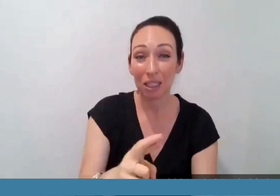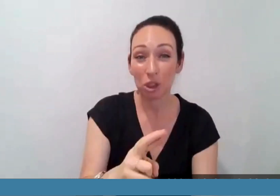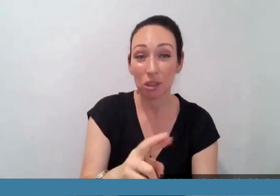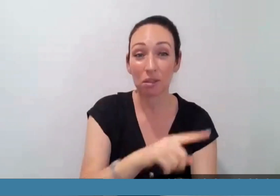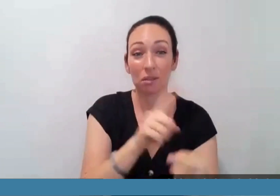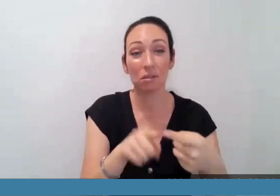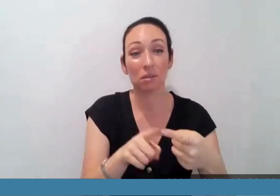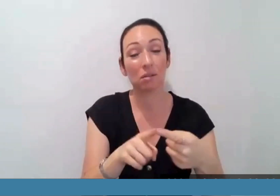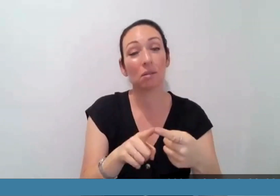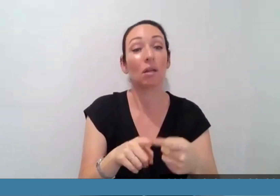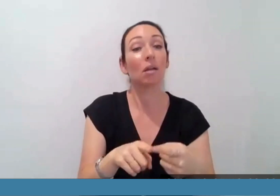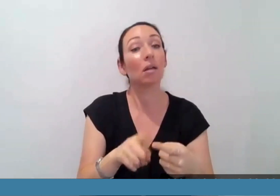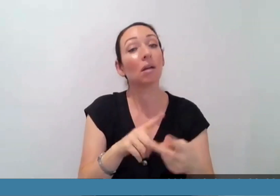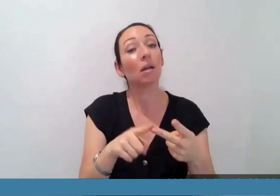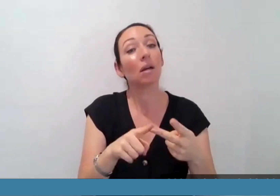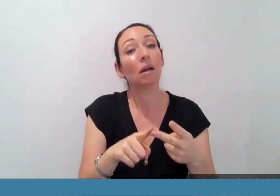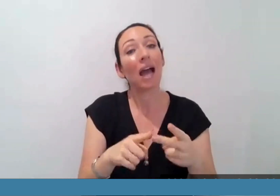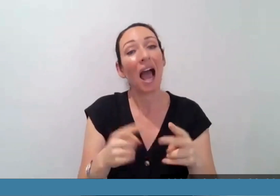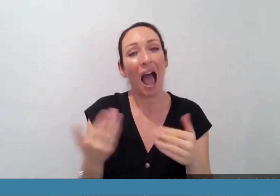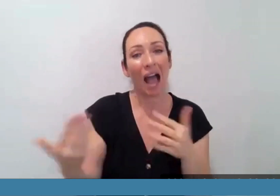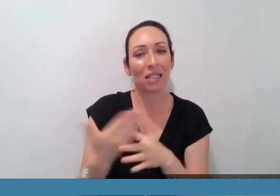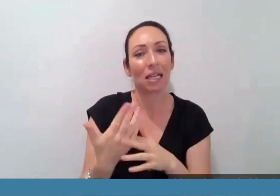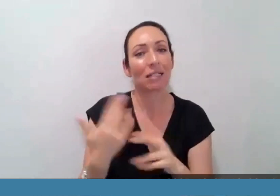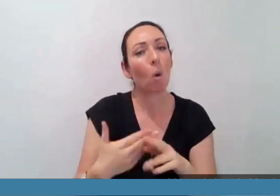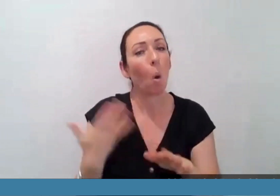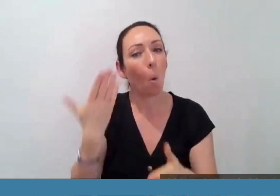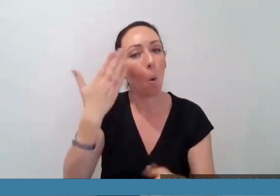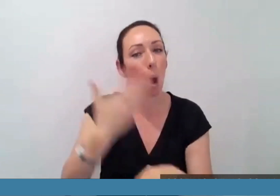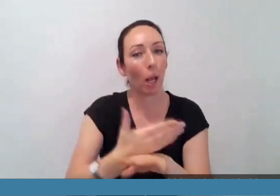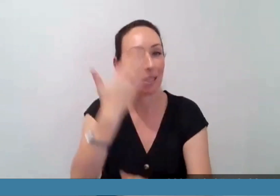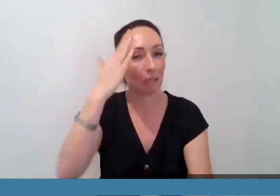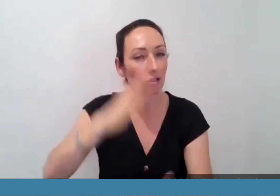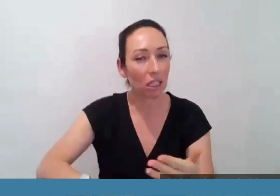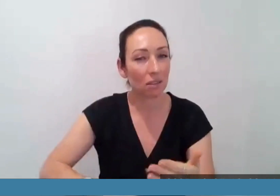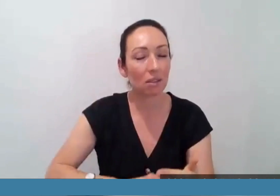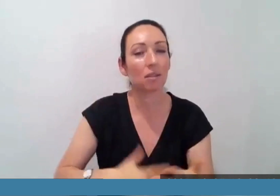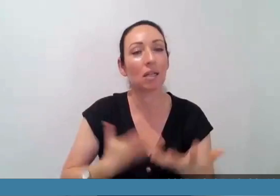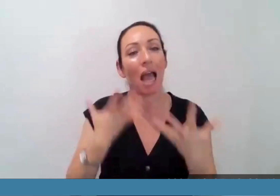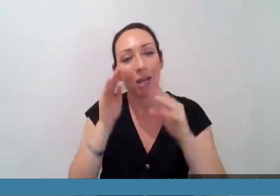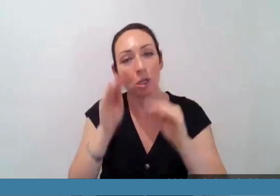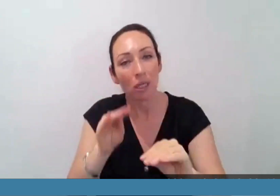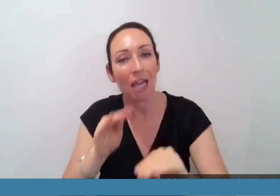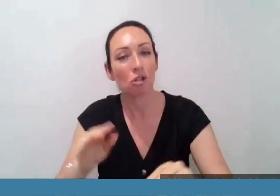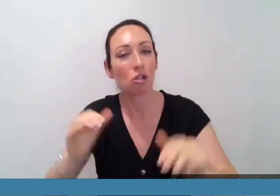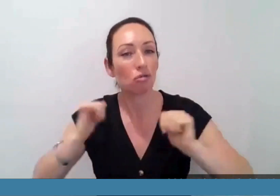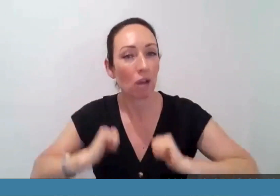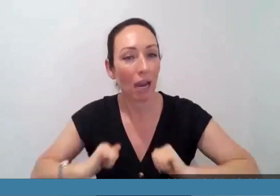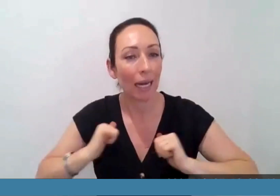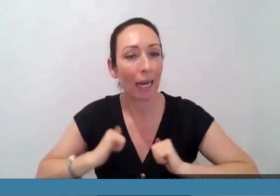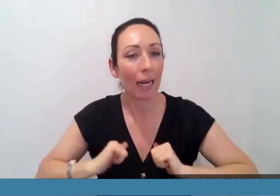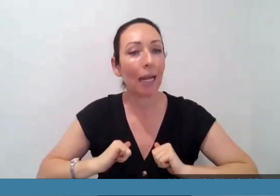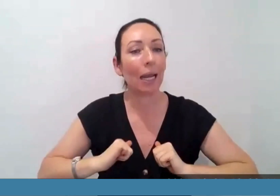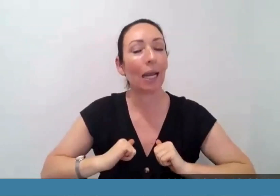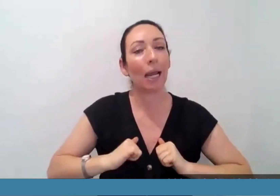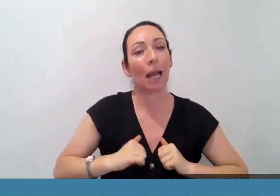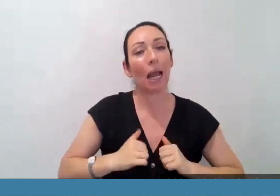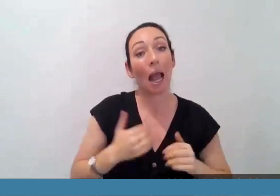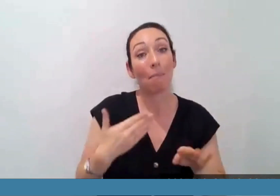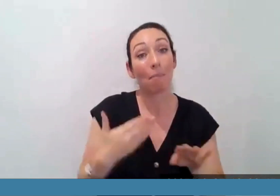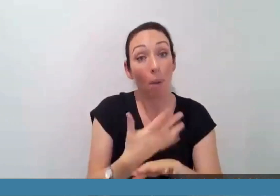access to work experience, education and training, employment supports, intersectionality, and